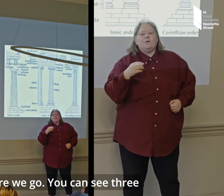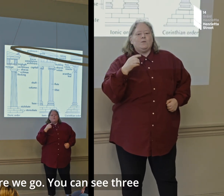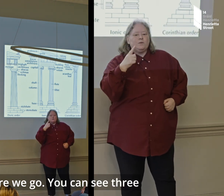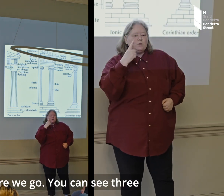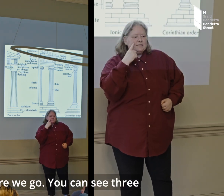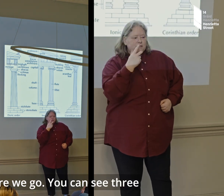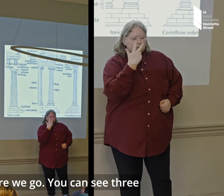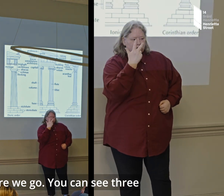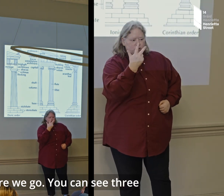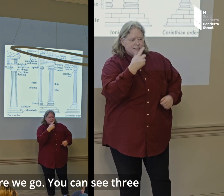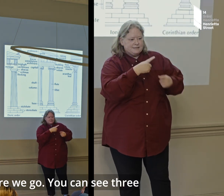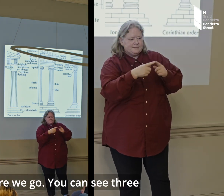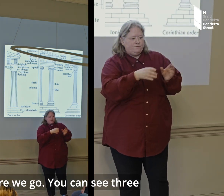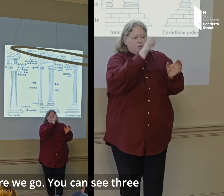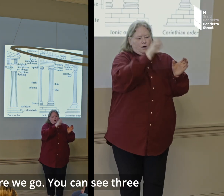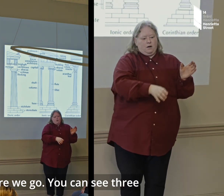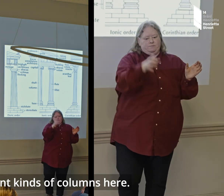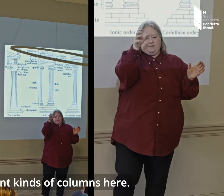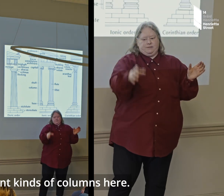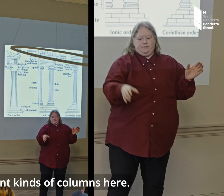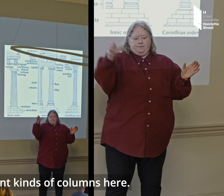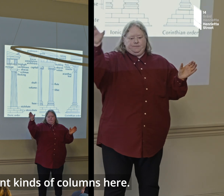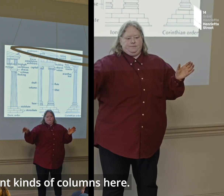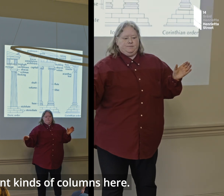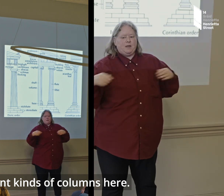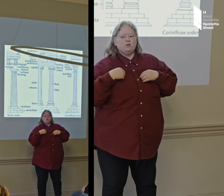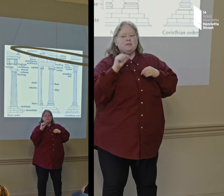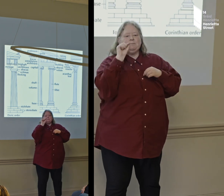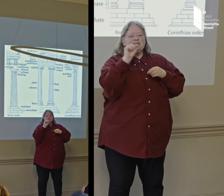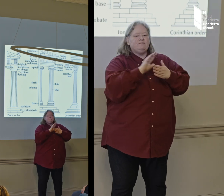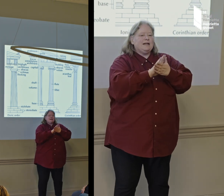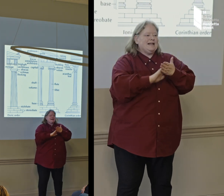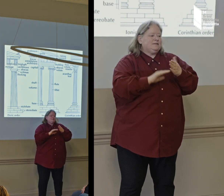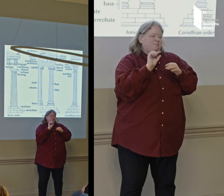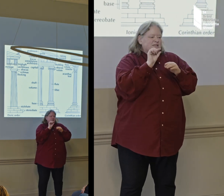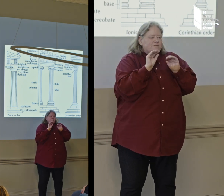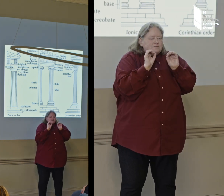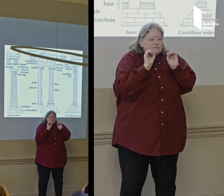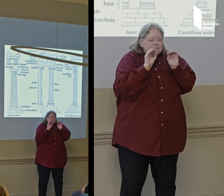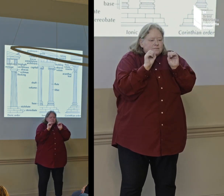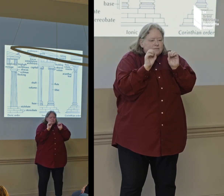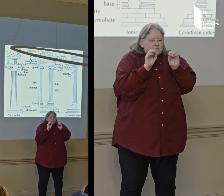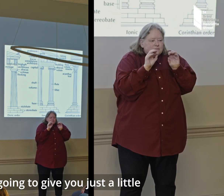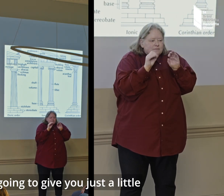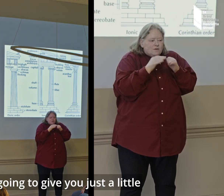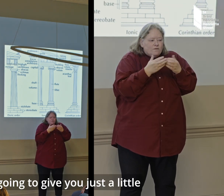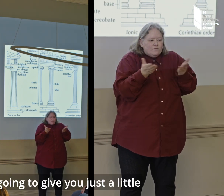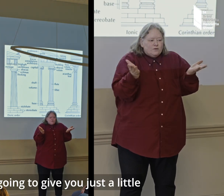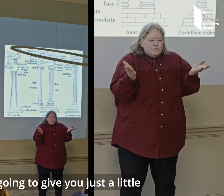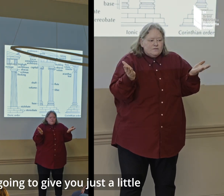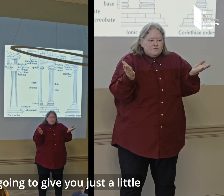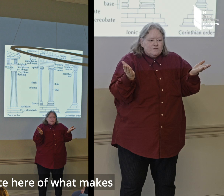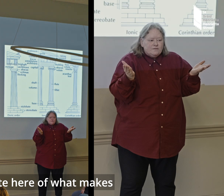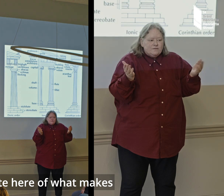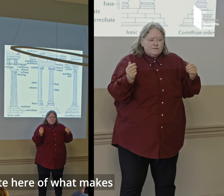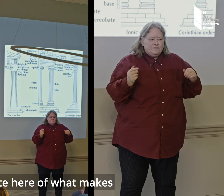Now here we go. You can see three different kinds of columns here. And I'm going to give you just